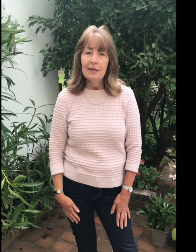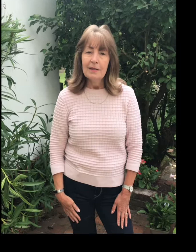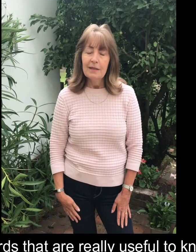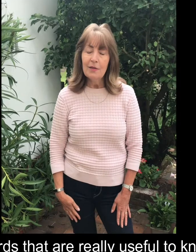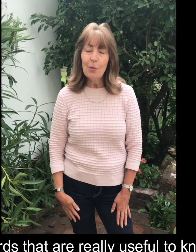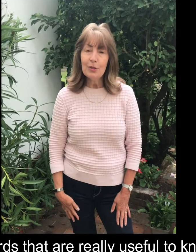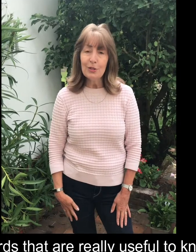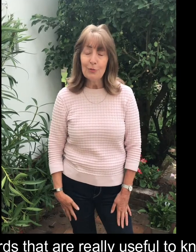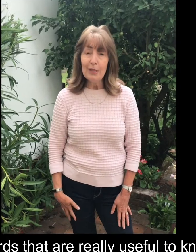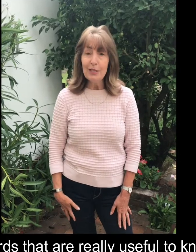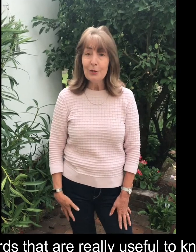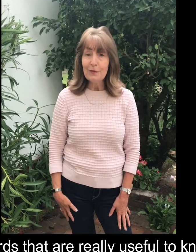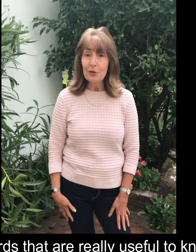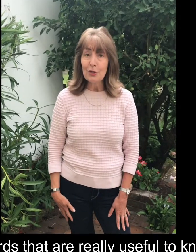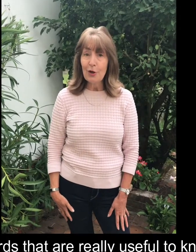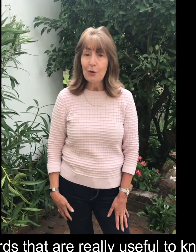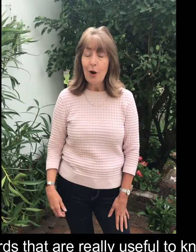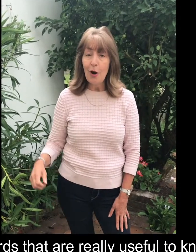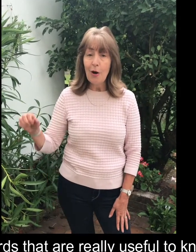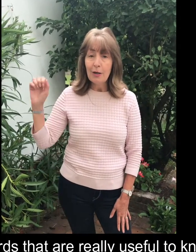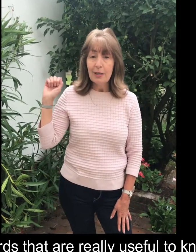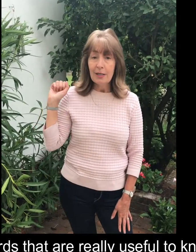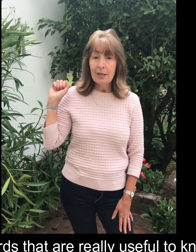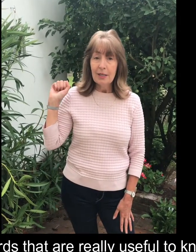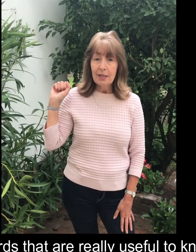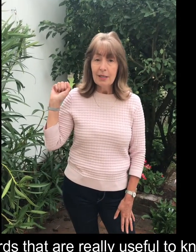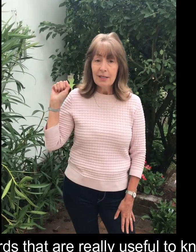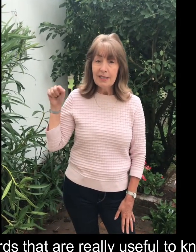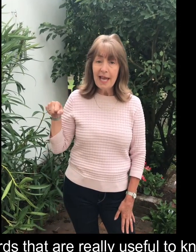The other words that are really useful to know are yes,